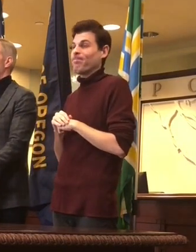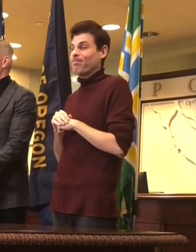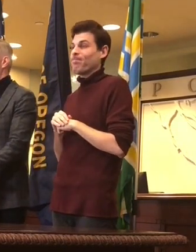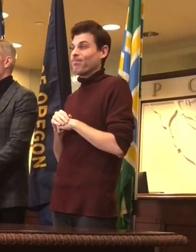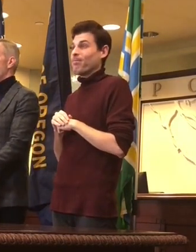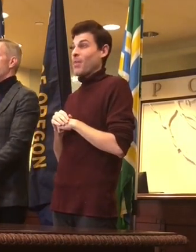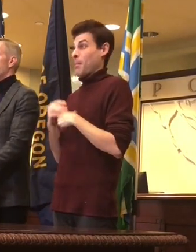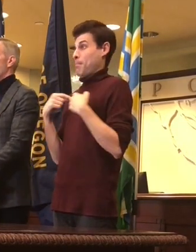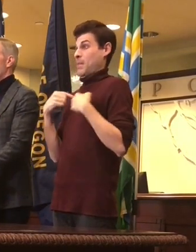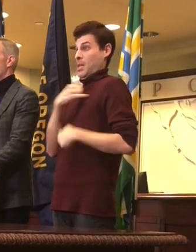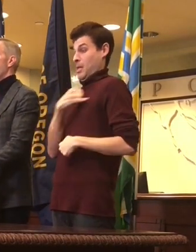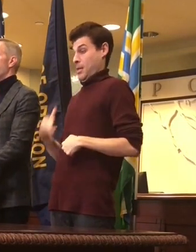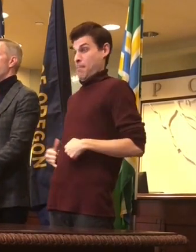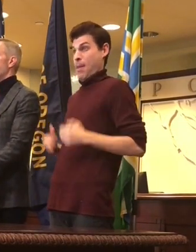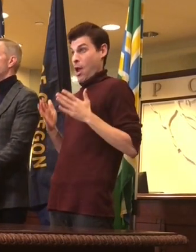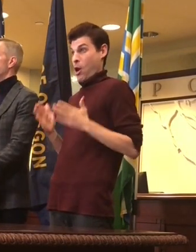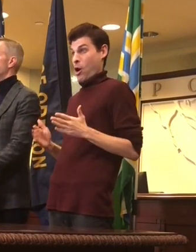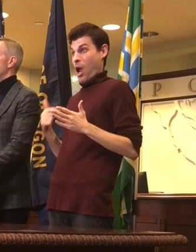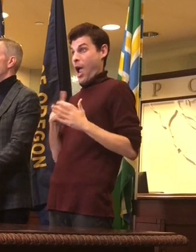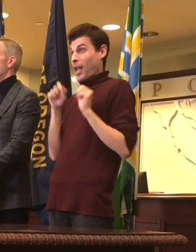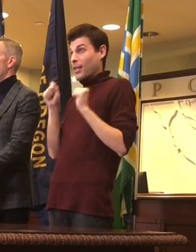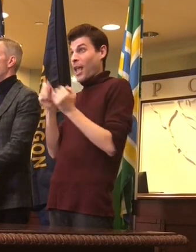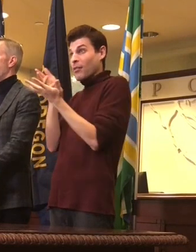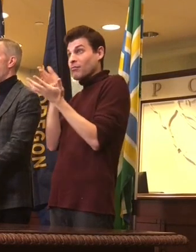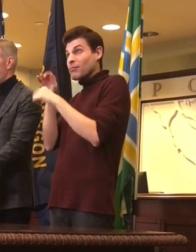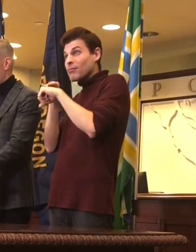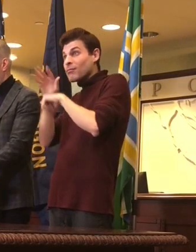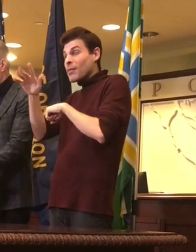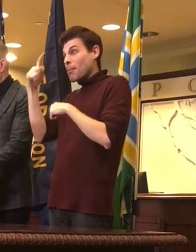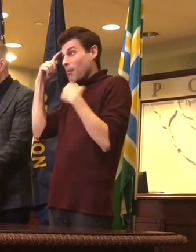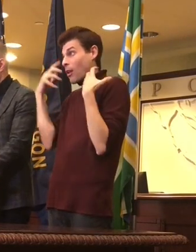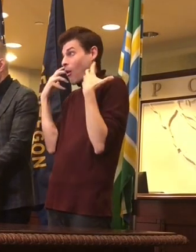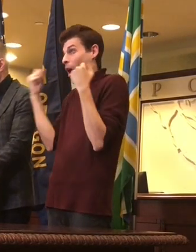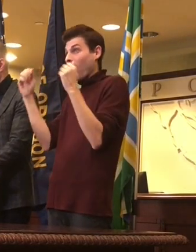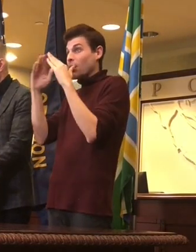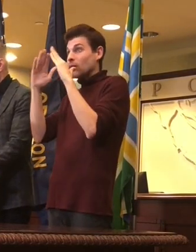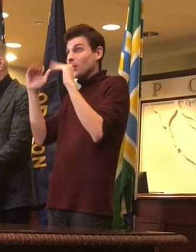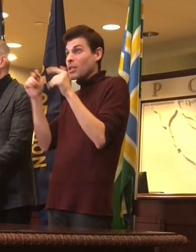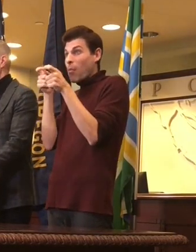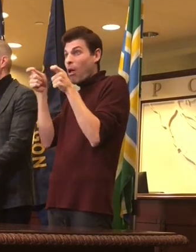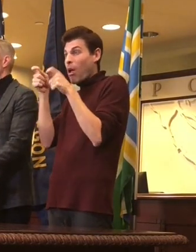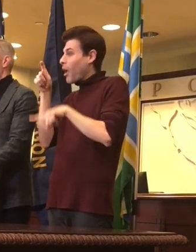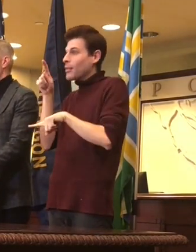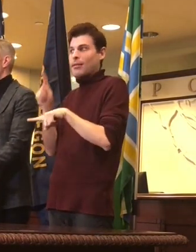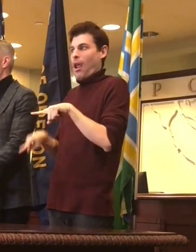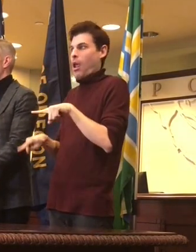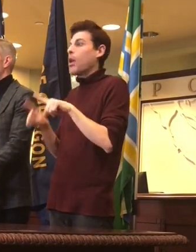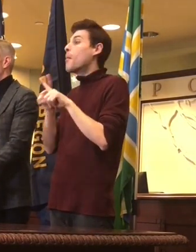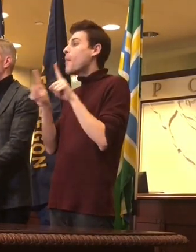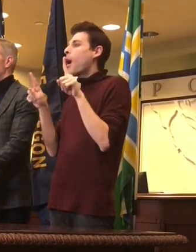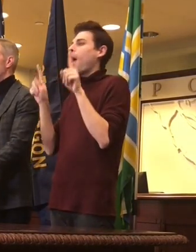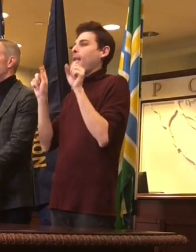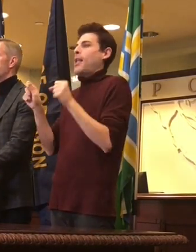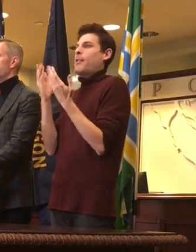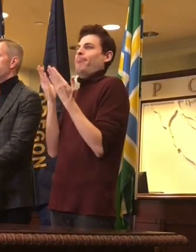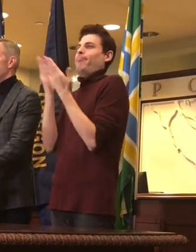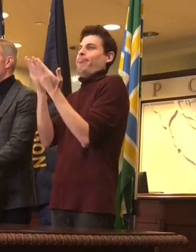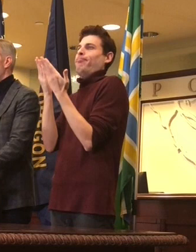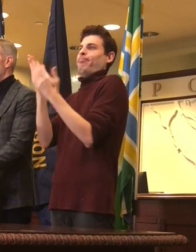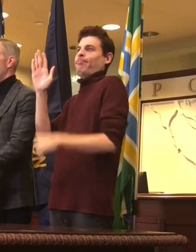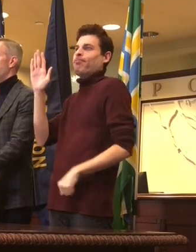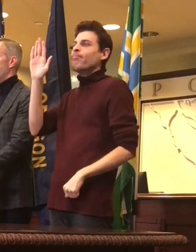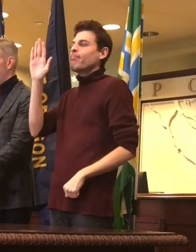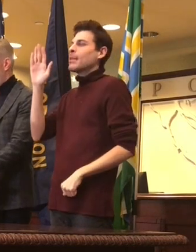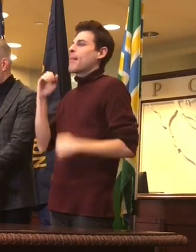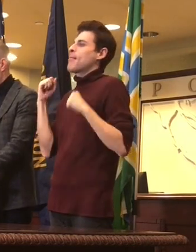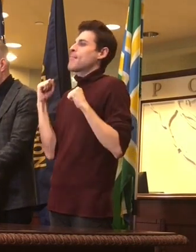direct control over the mental health system, but I have a voice, and I believe it's my responsibility to work with